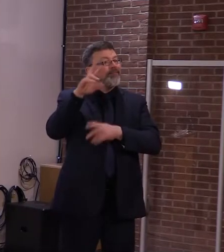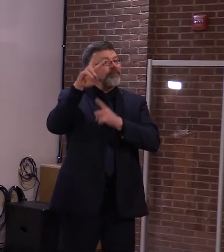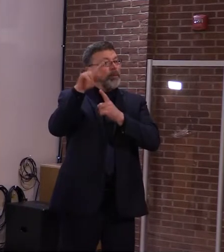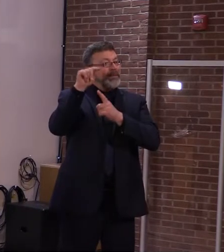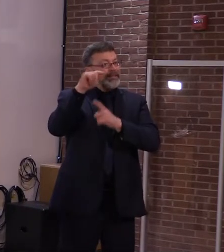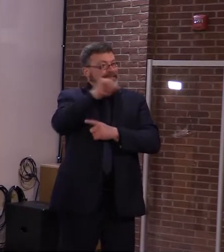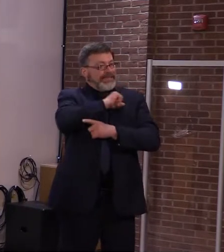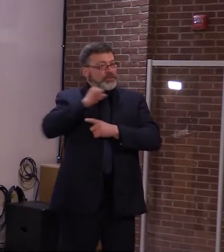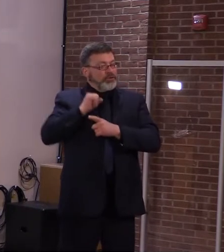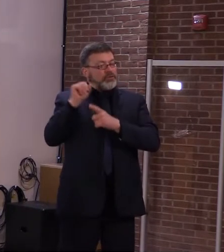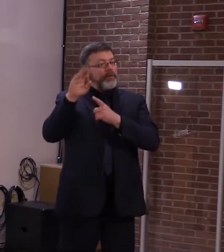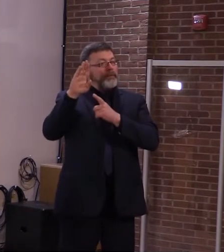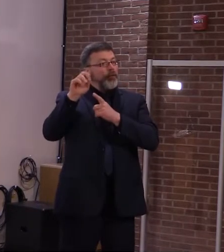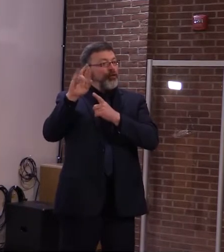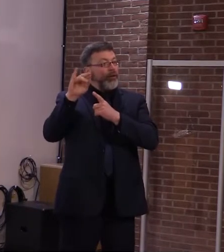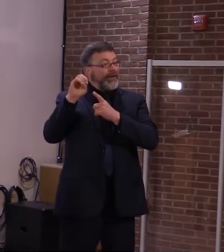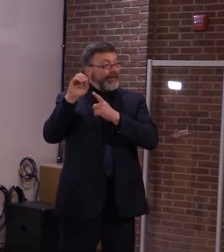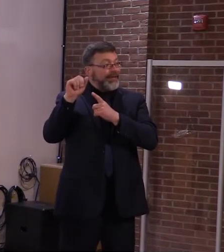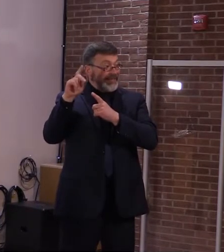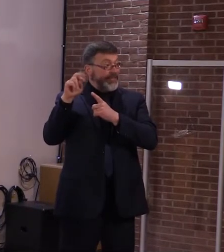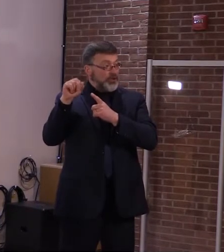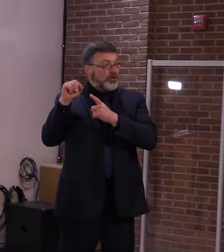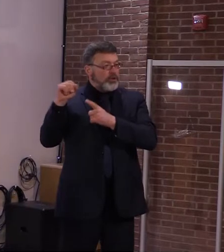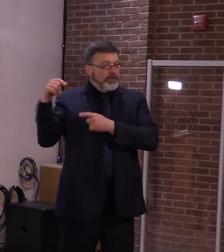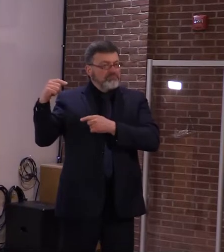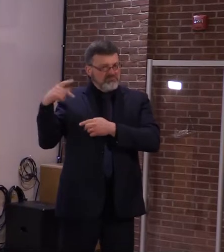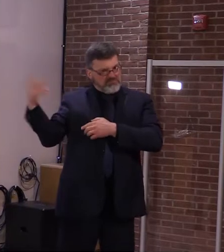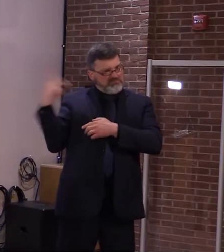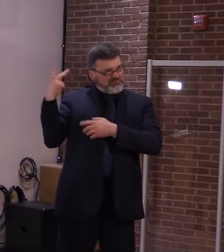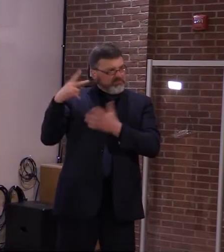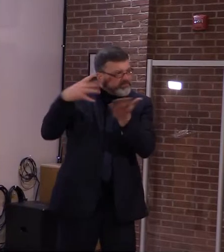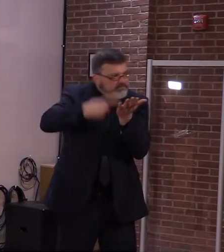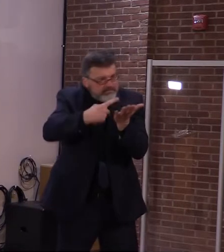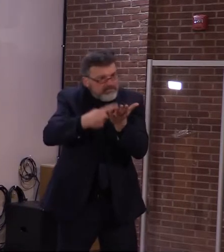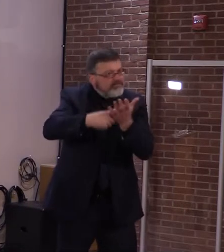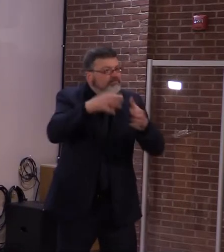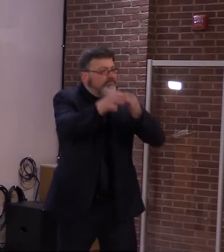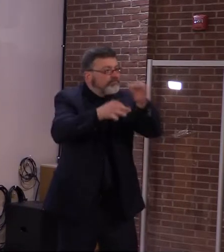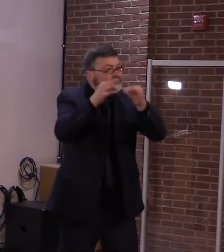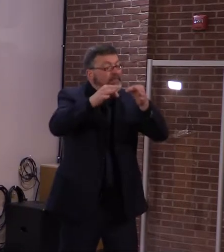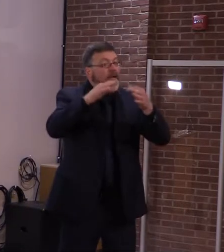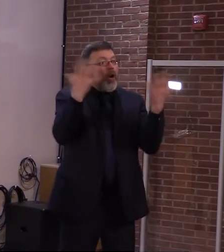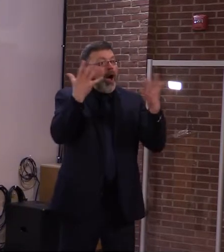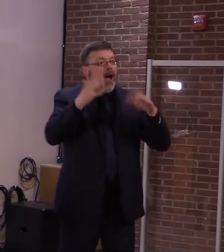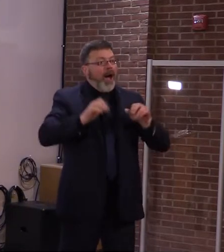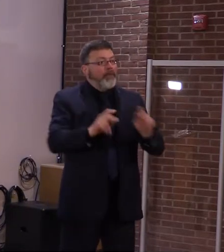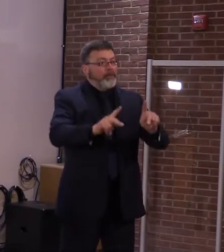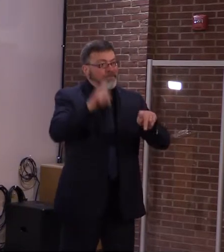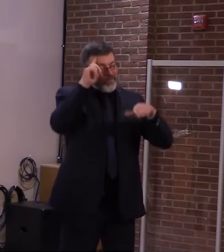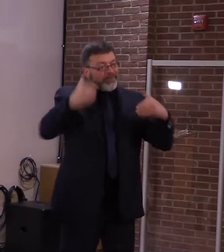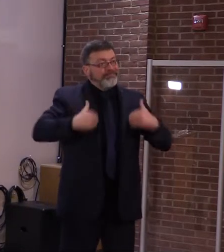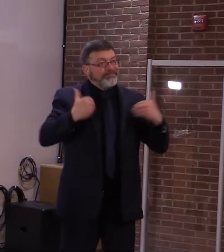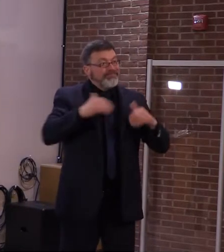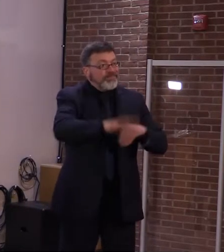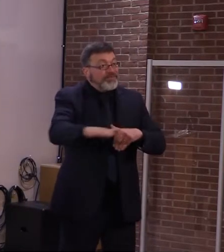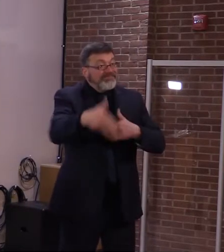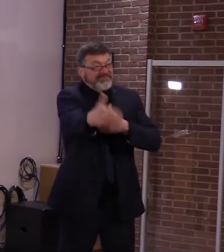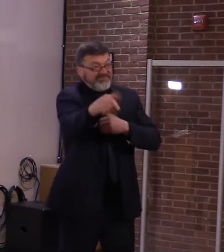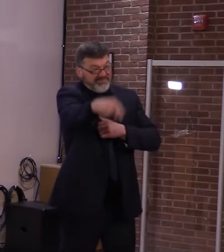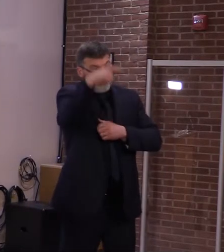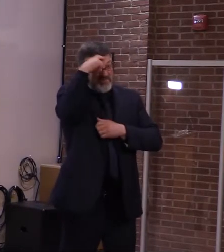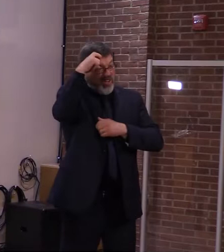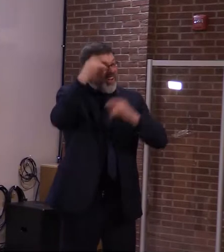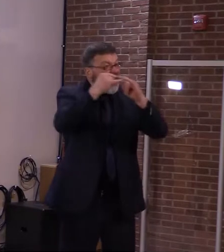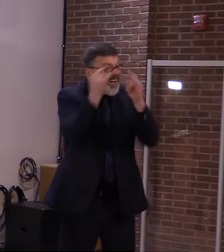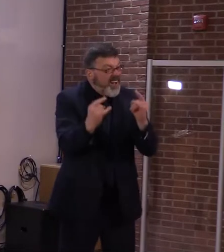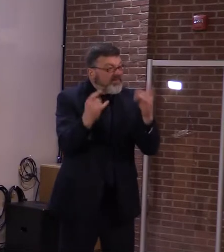youth. Together with the Agency of Education, Vermont After School, and others, our goal to make sure kids